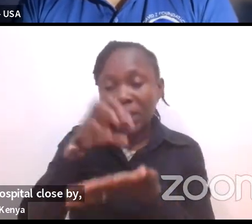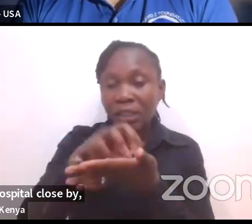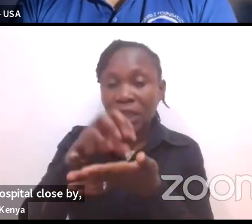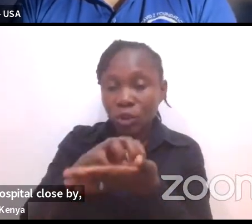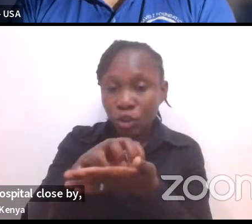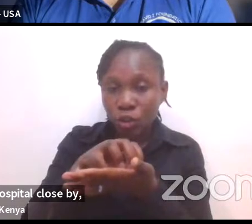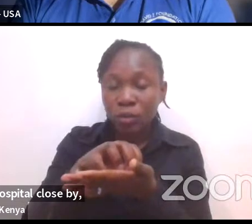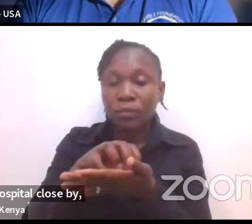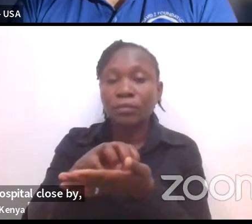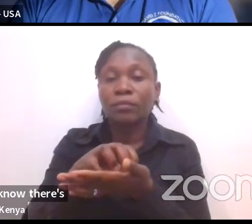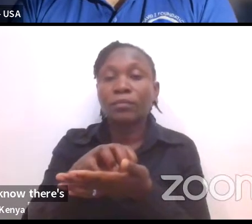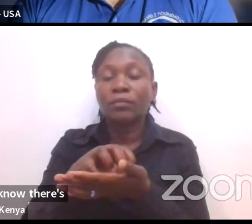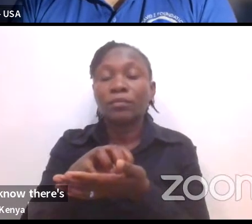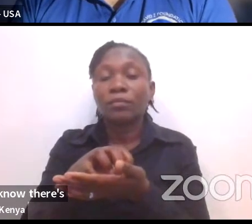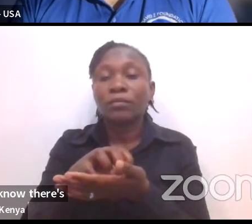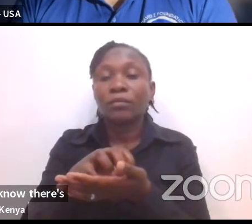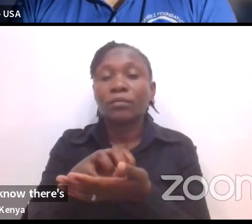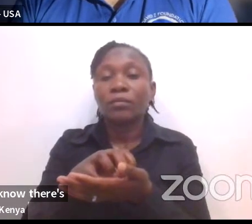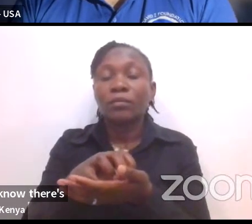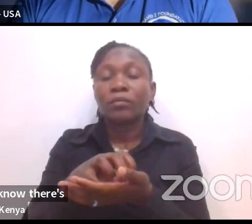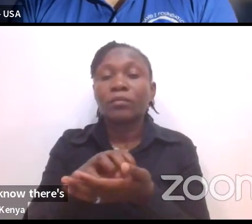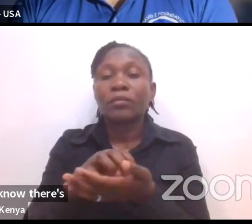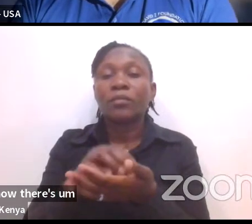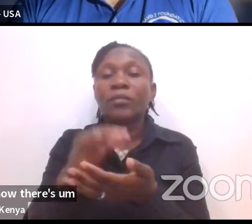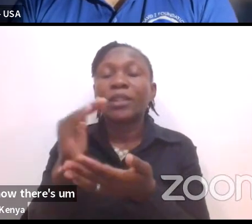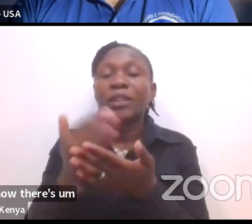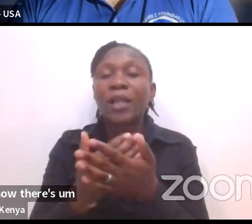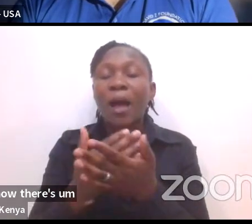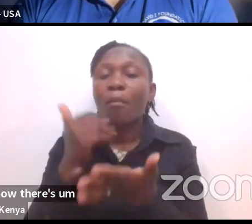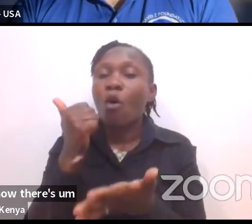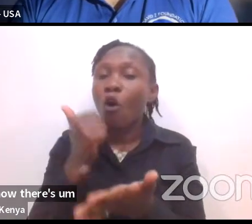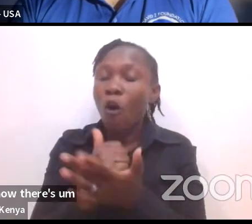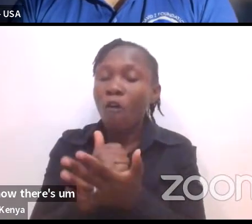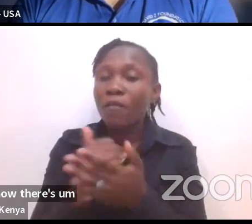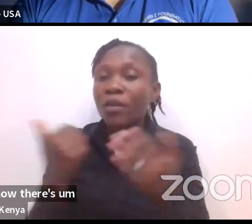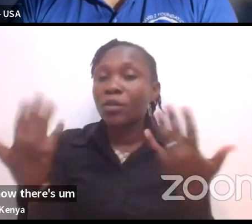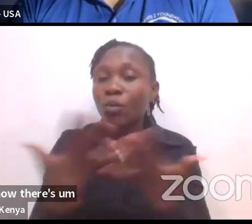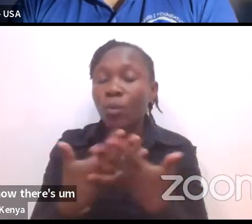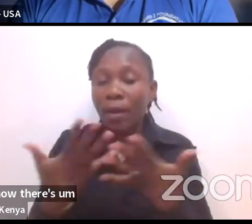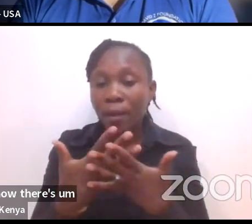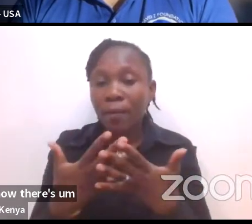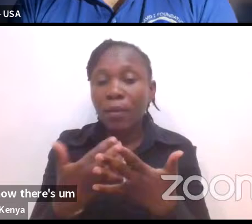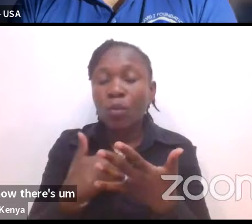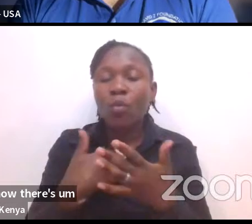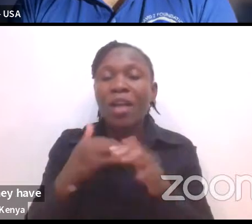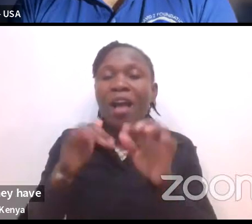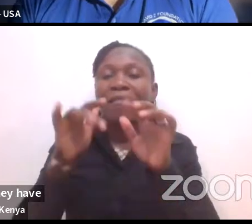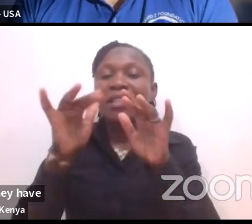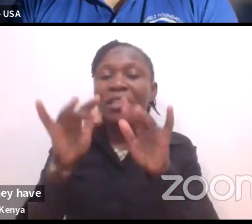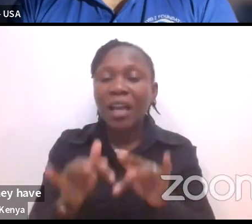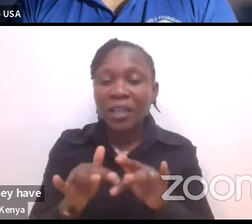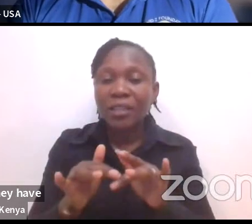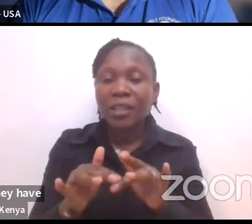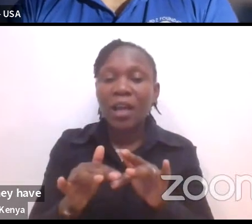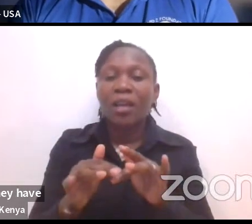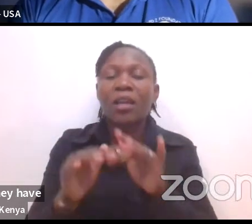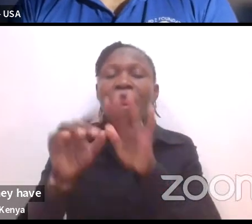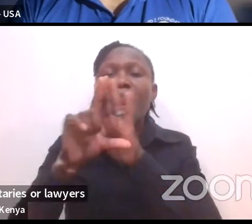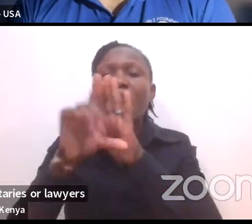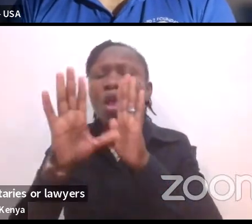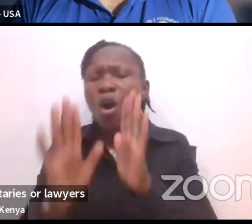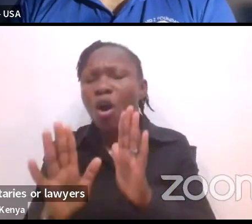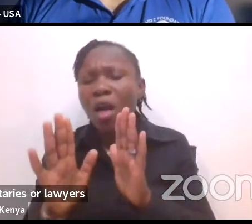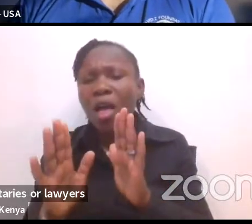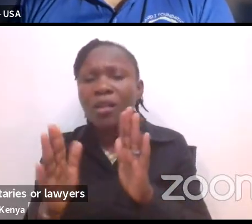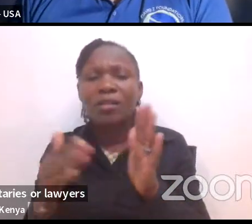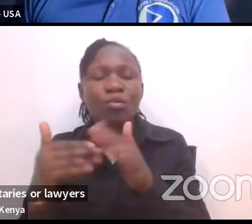there's some type of office where they have, secretaries or lawyers, those can